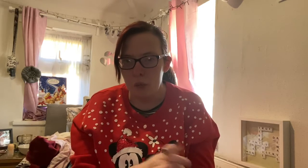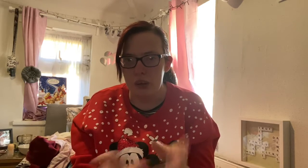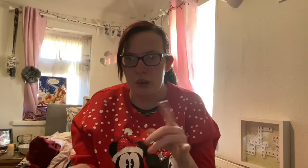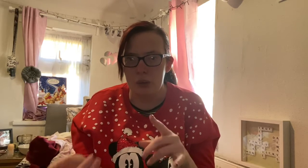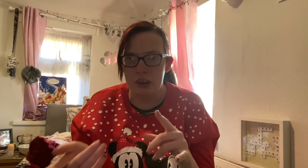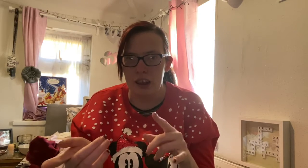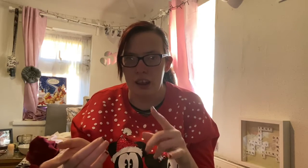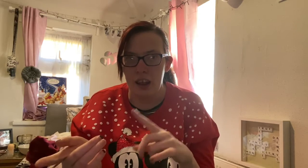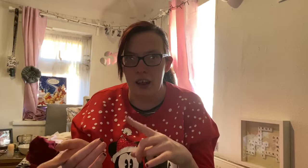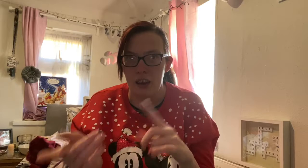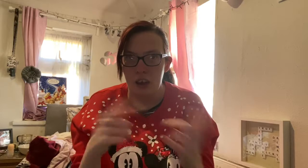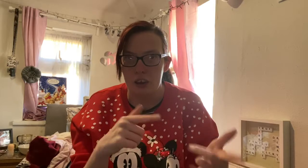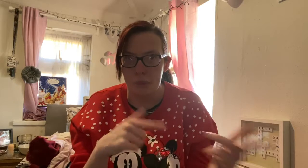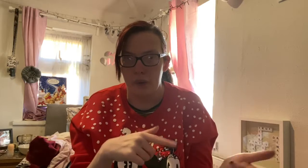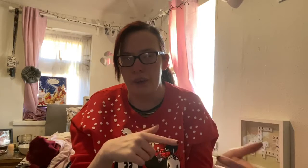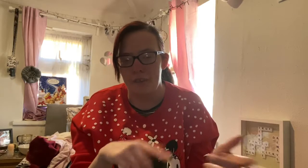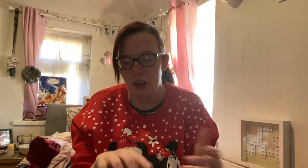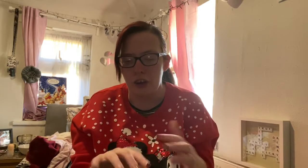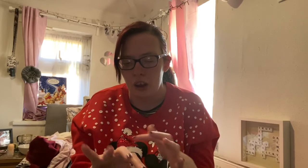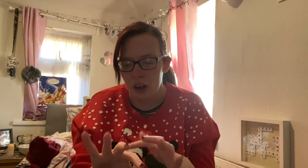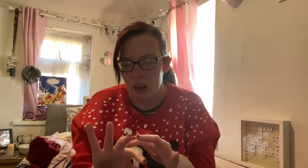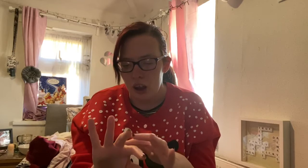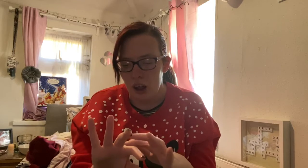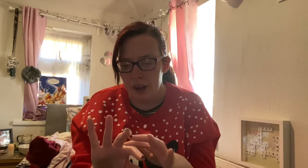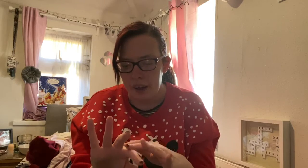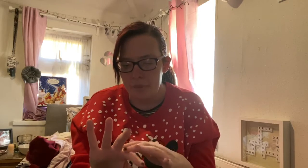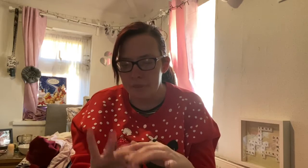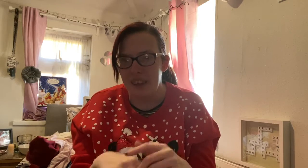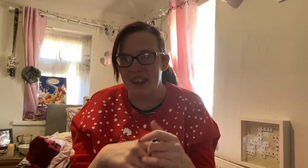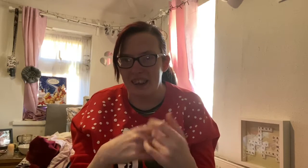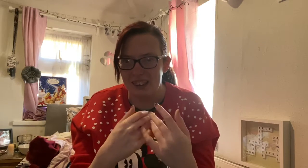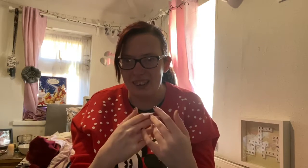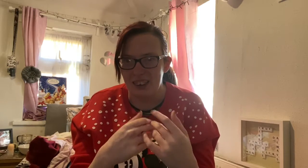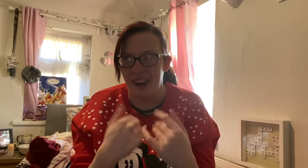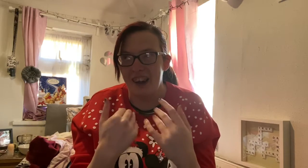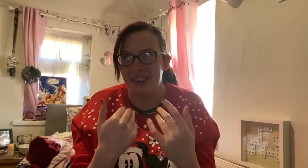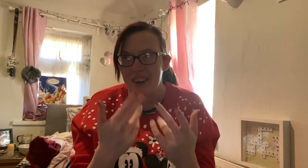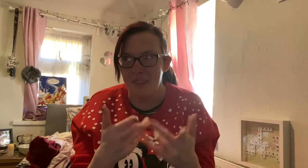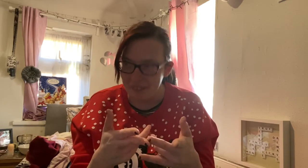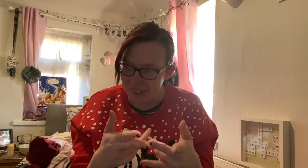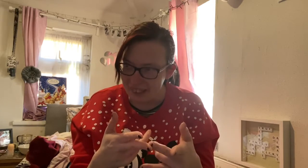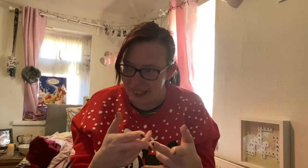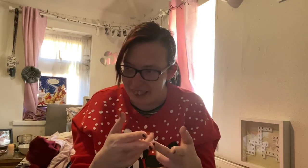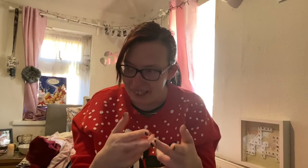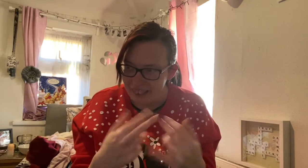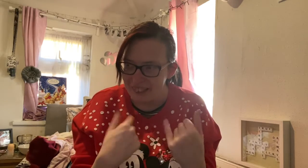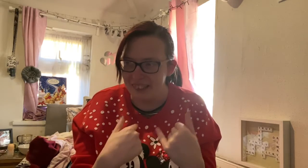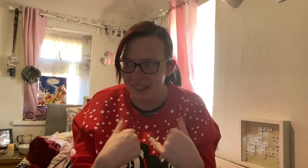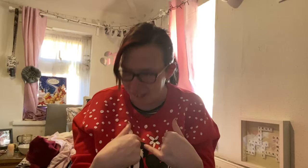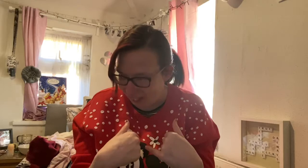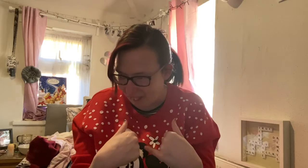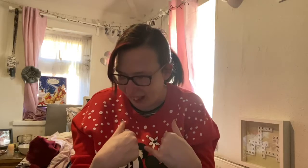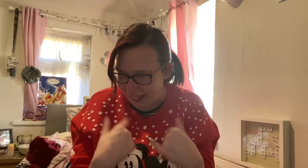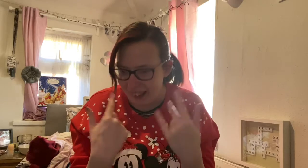Which you will see in tomorrow's vlog, because I changed the brand once again. You know what I'm like,